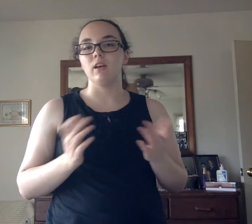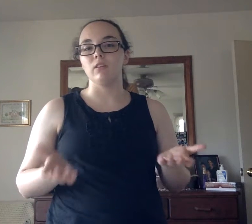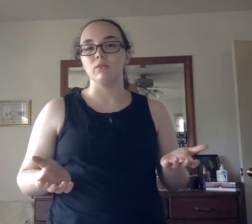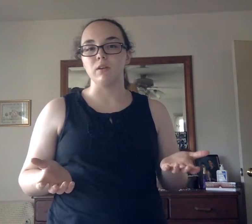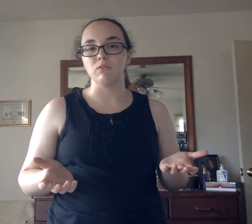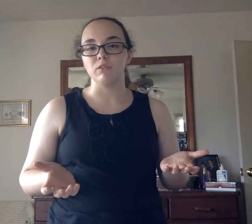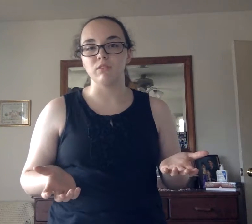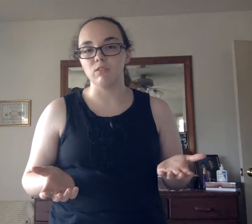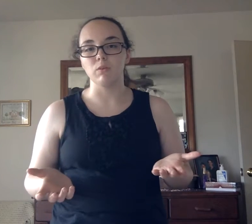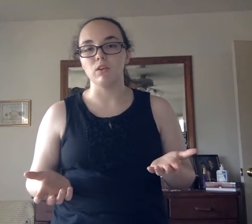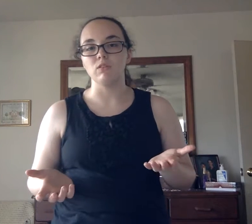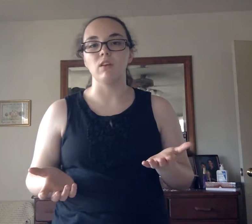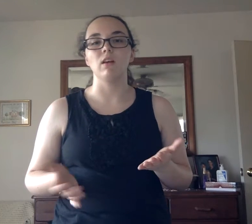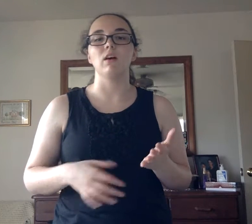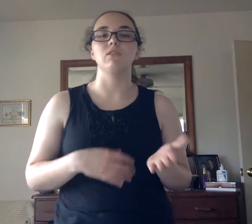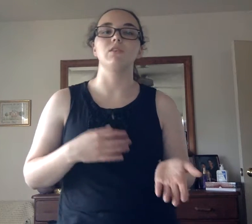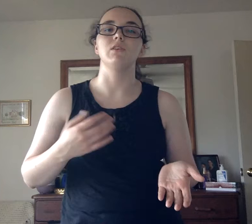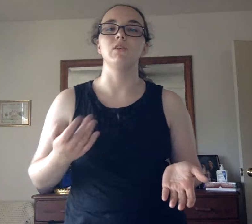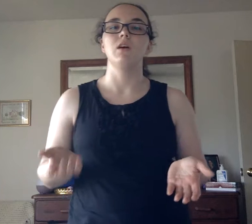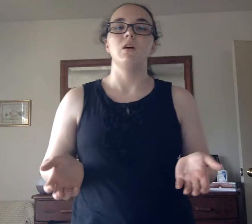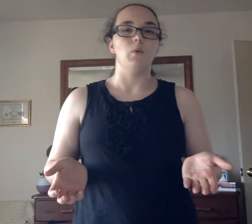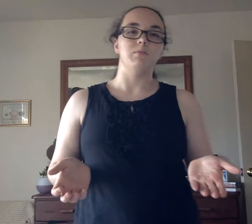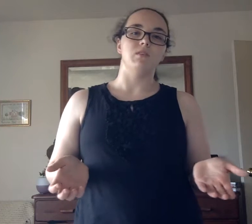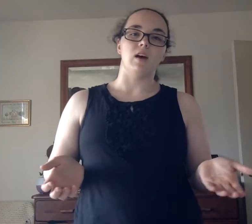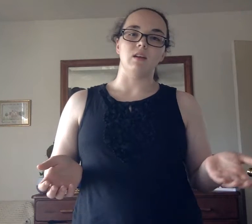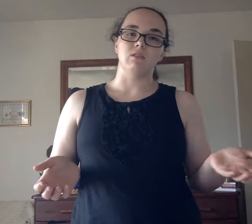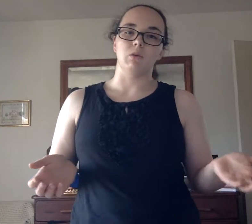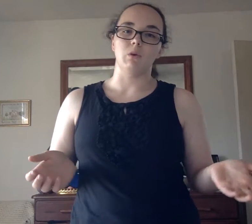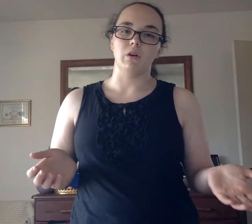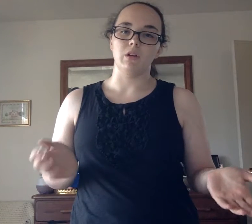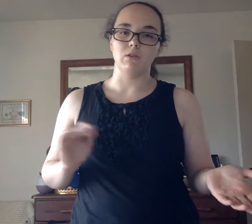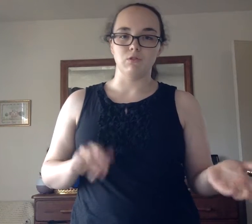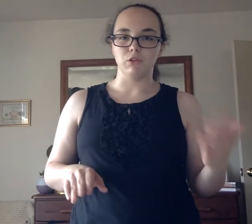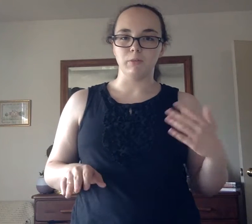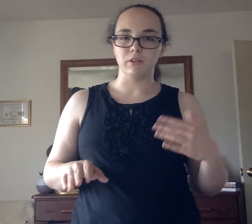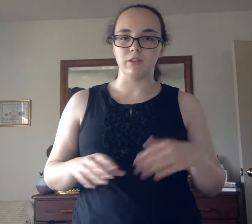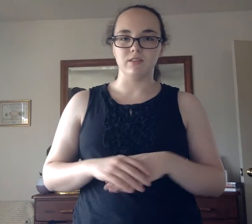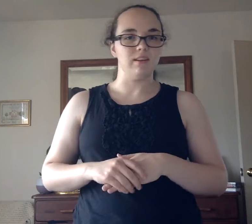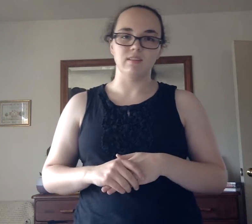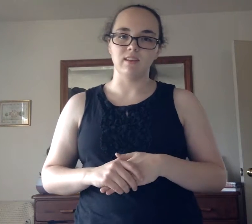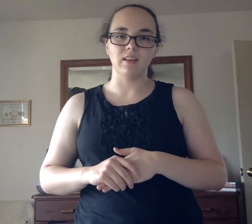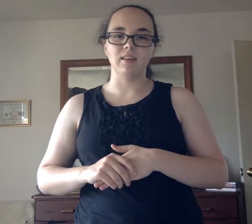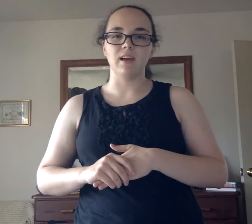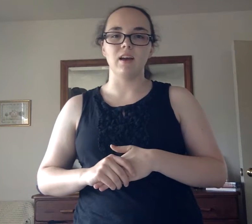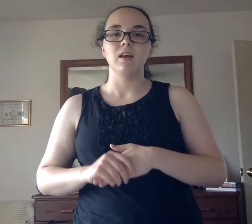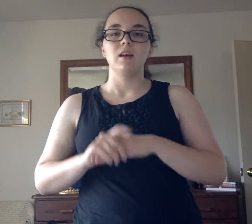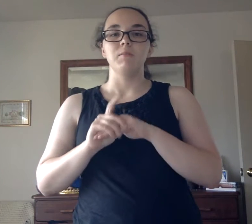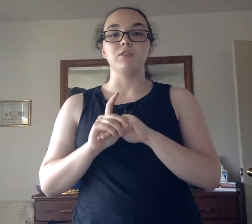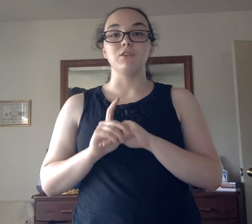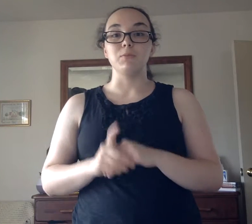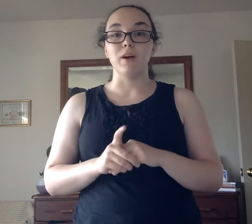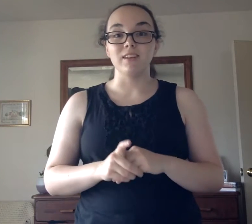other resources you were using, other websites or YouTubers, anything like that, make sure you're